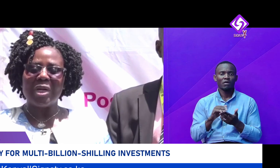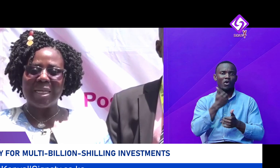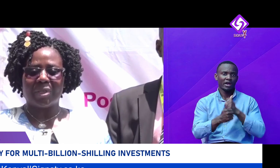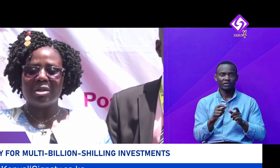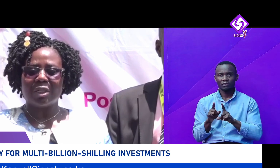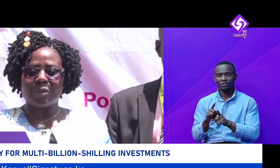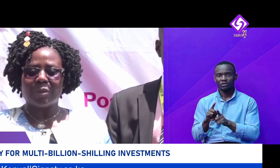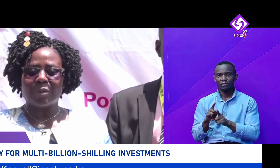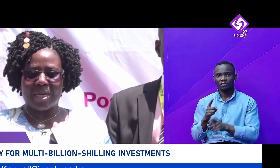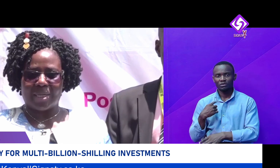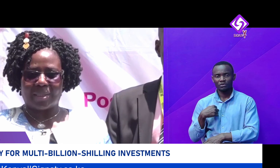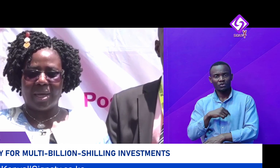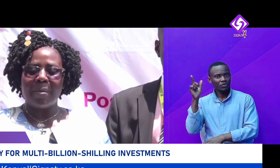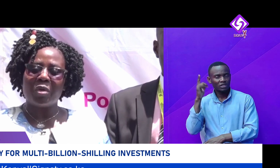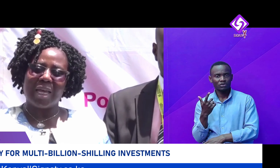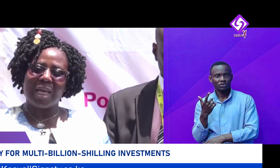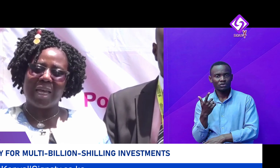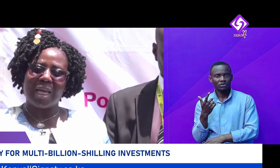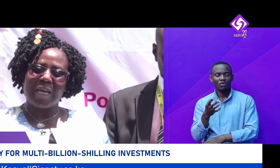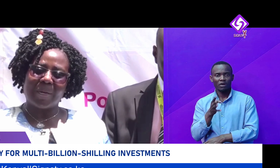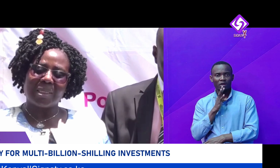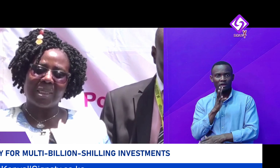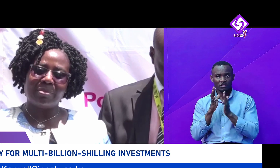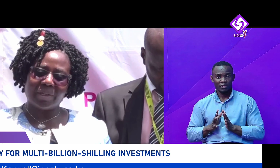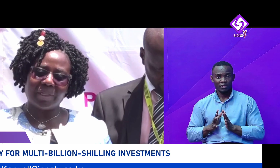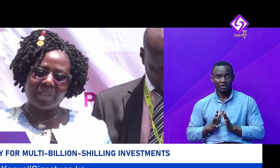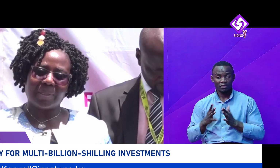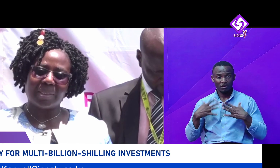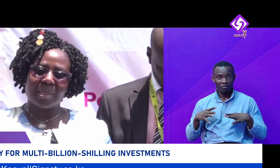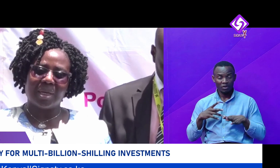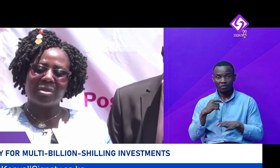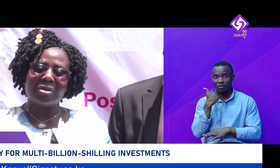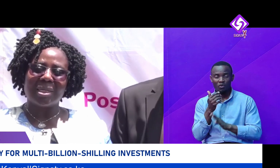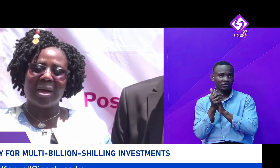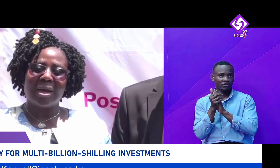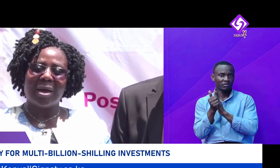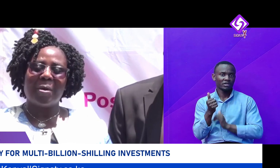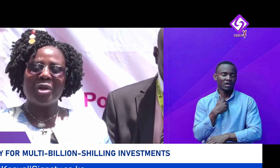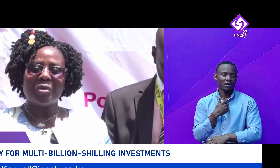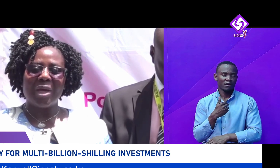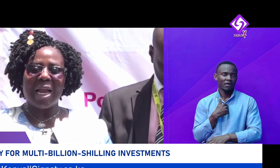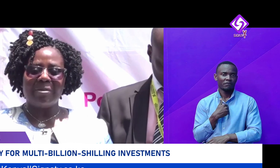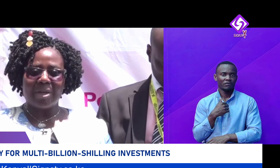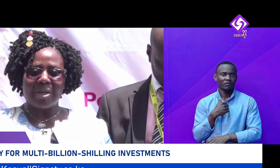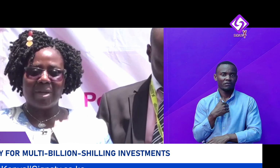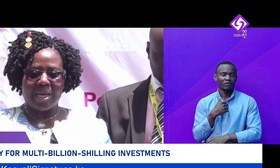to listen to keynote speakers, the people with experts in terms of investment, so that when we are living